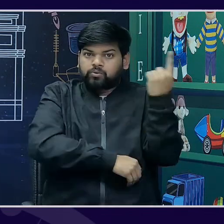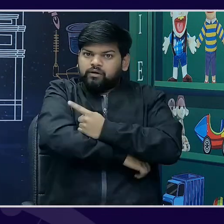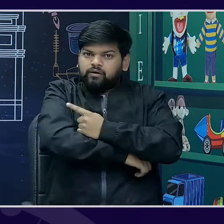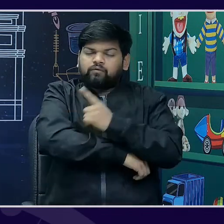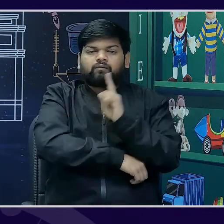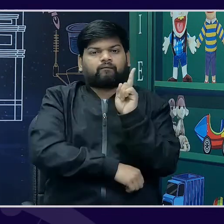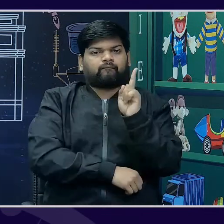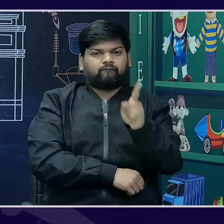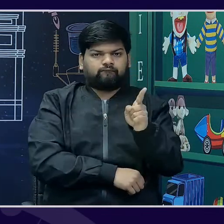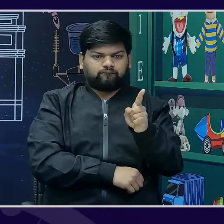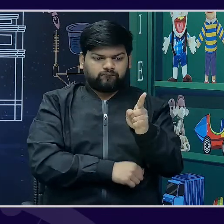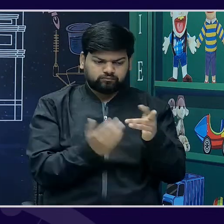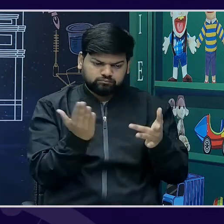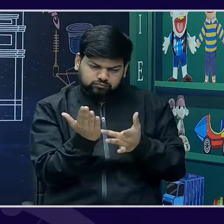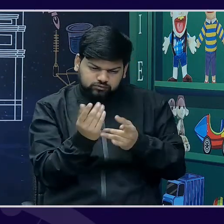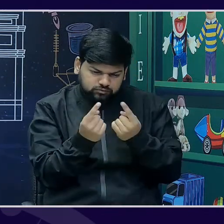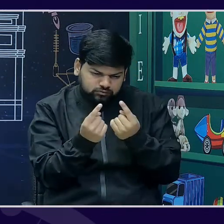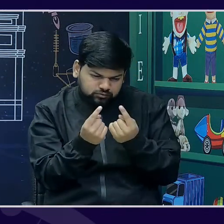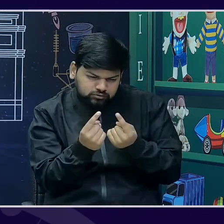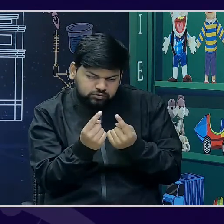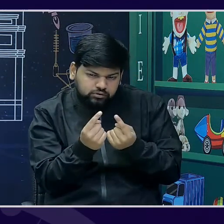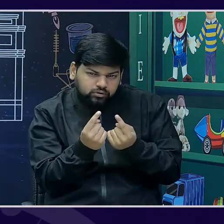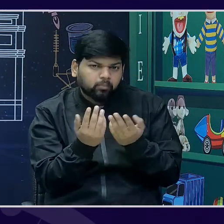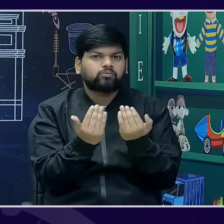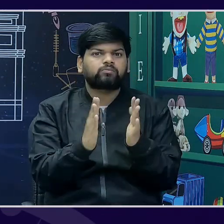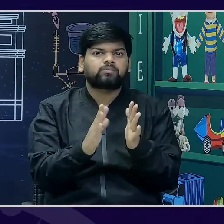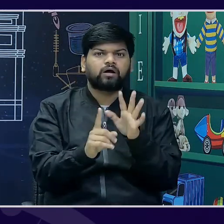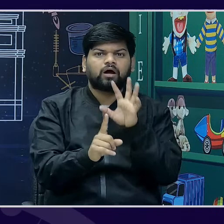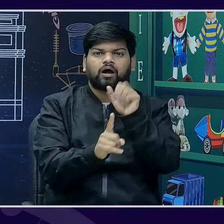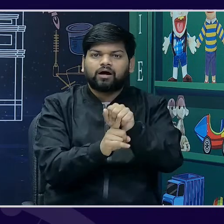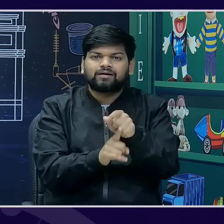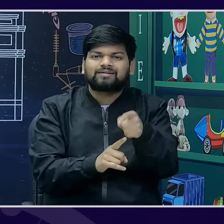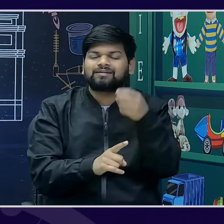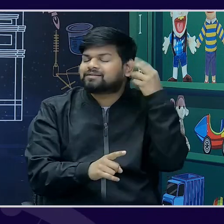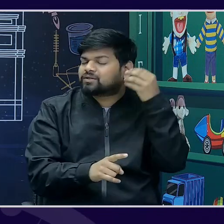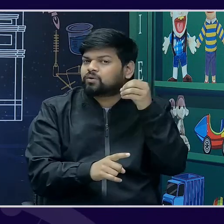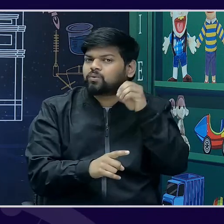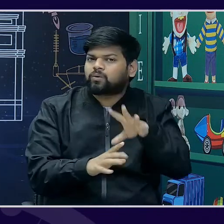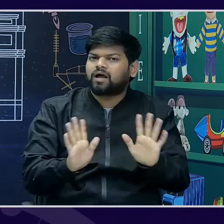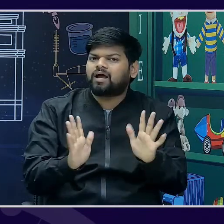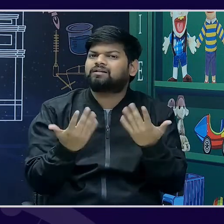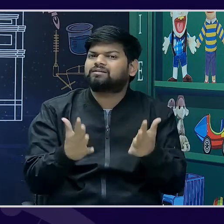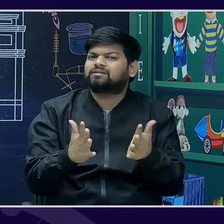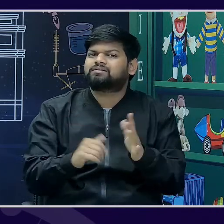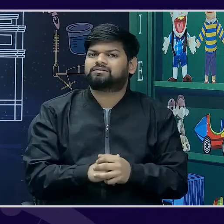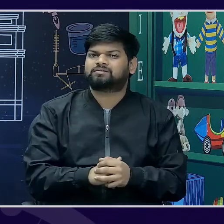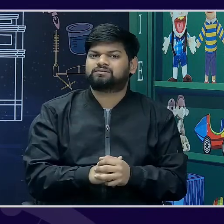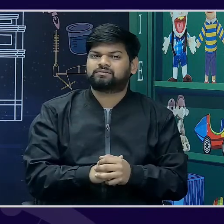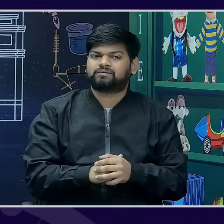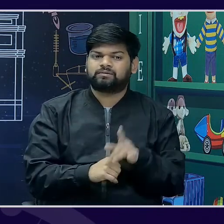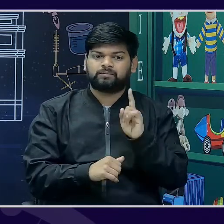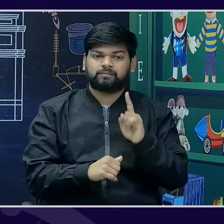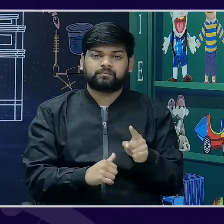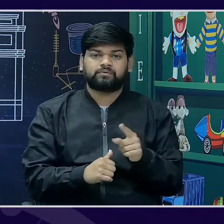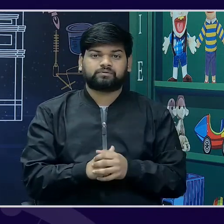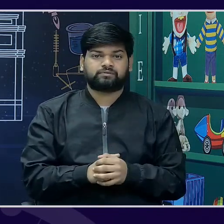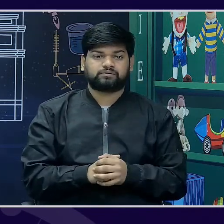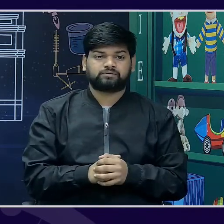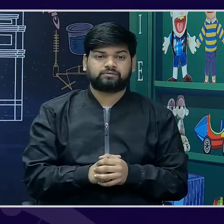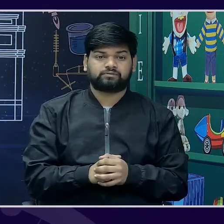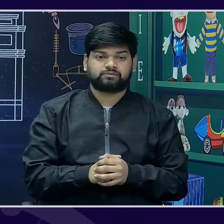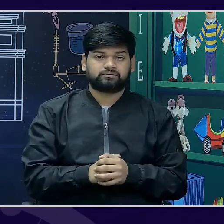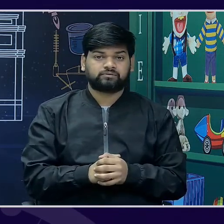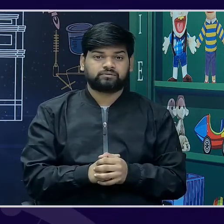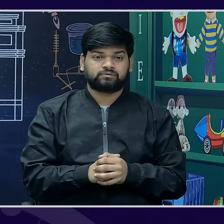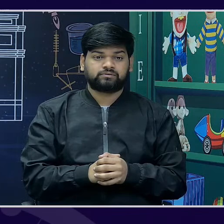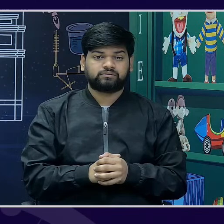really emphasize to the government and the hospital and the medical people that when we can have an eye checkup